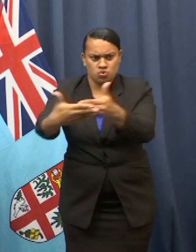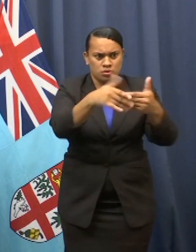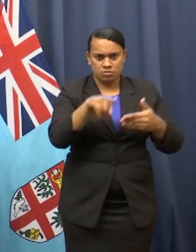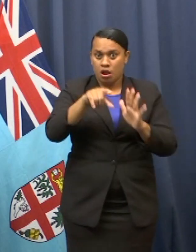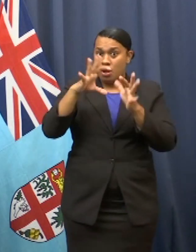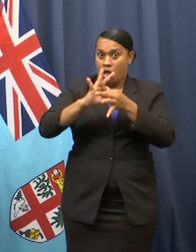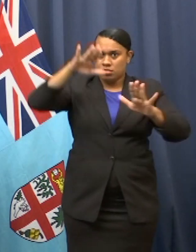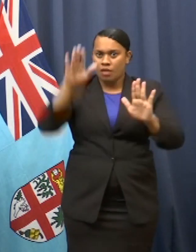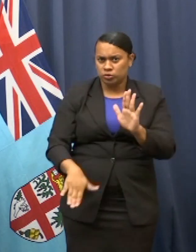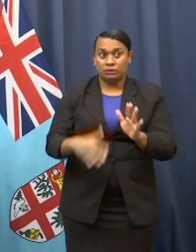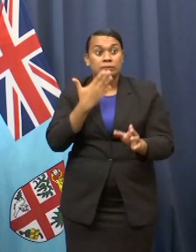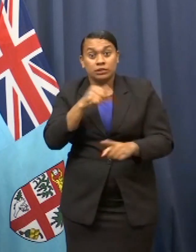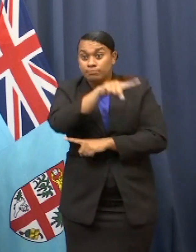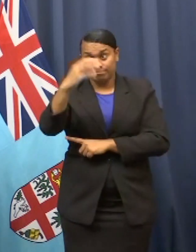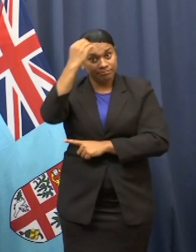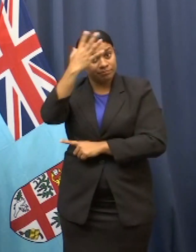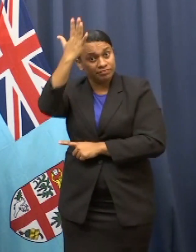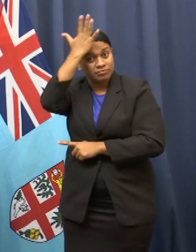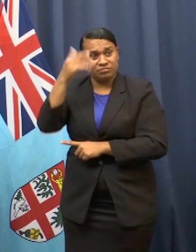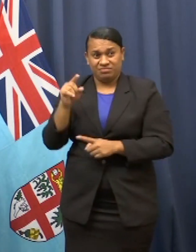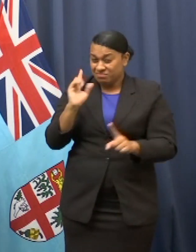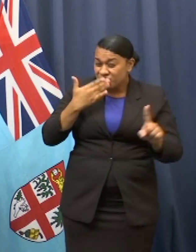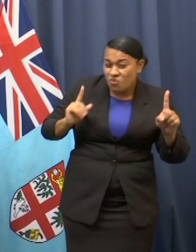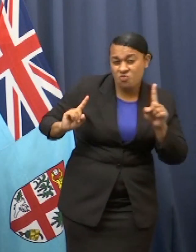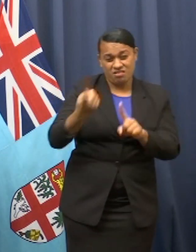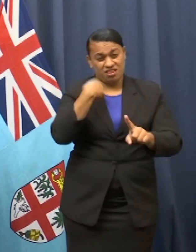It's on all of us to keep this virus contained.